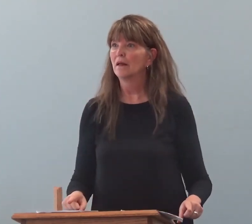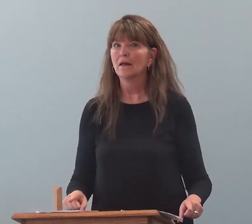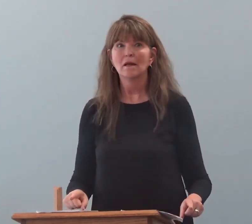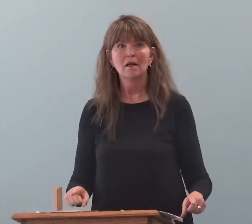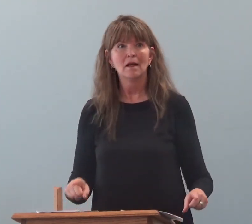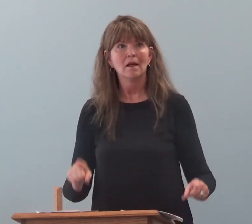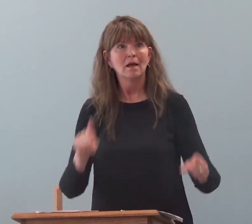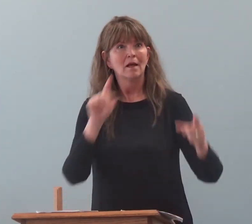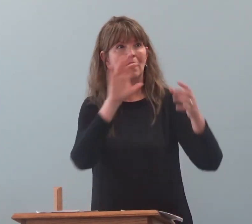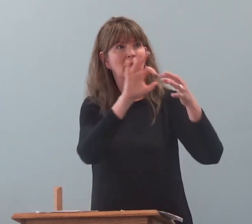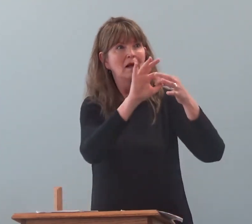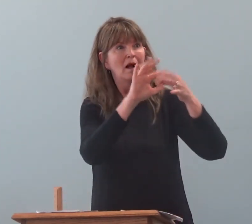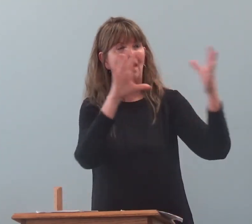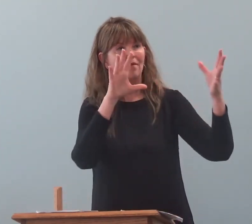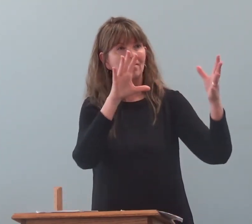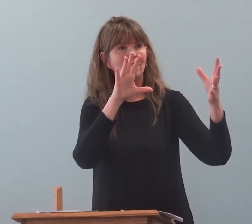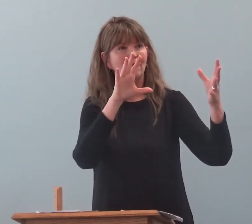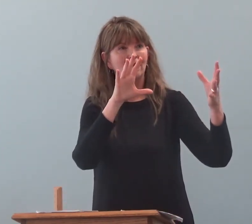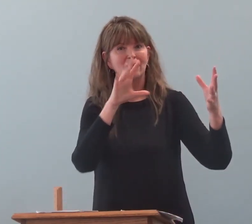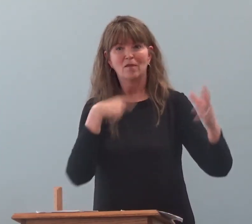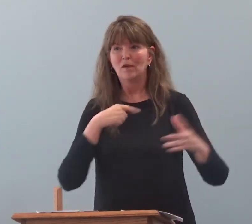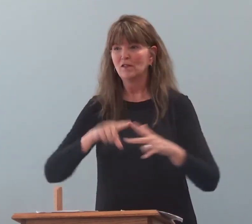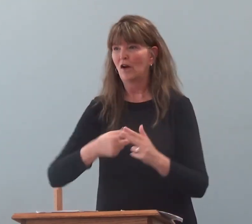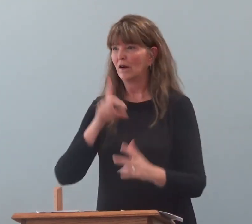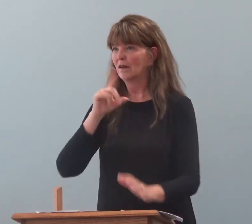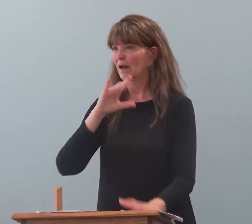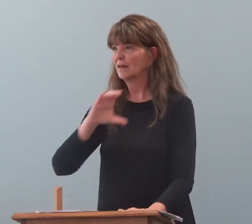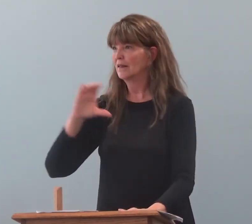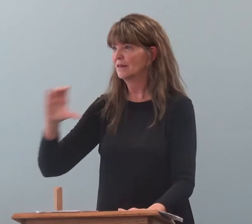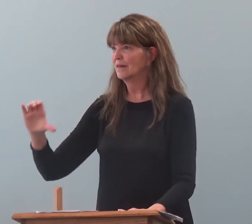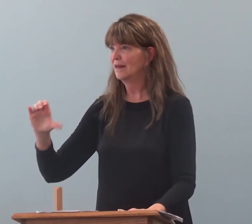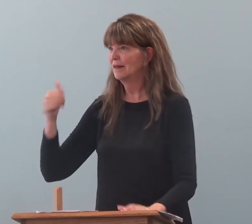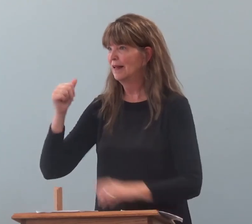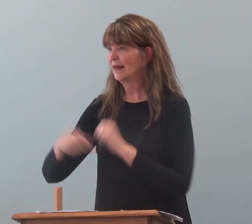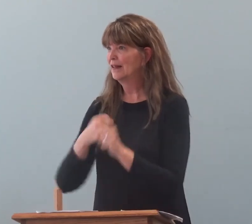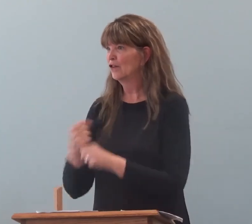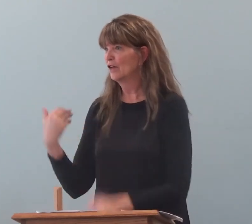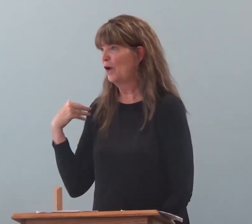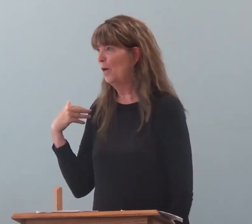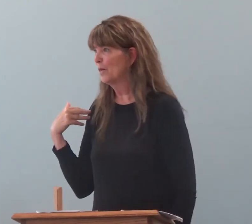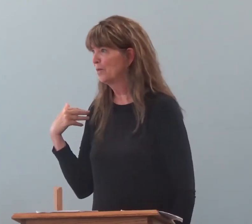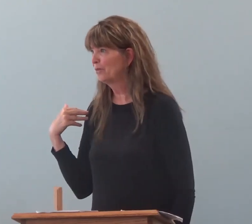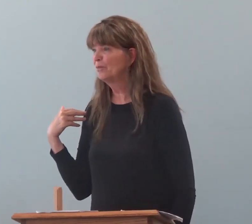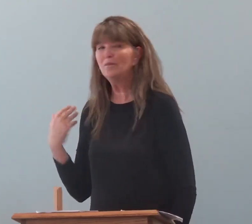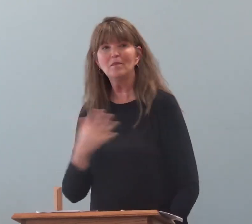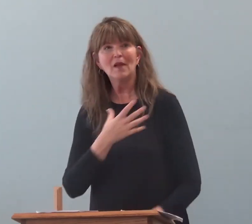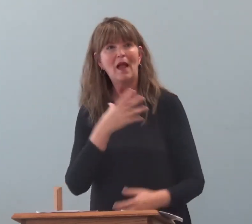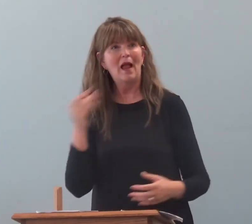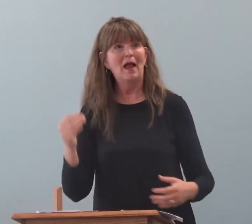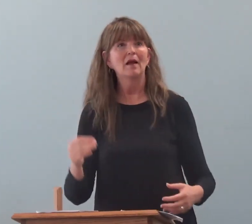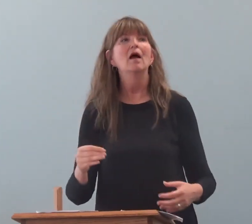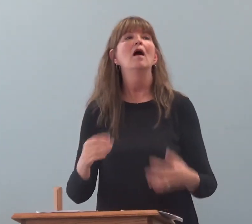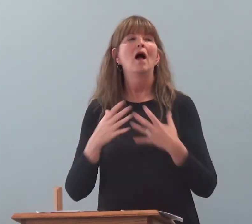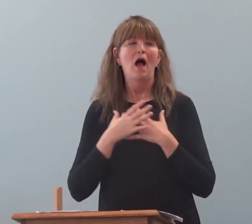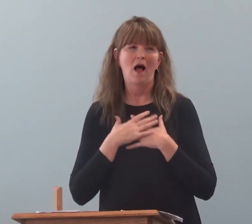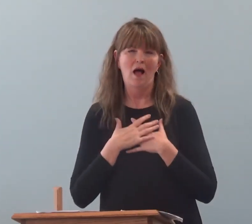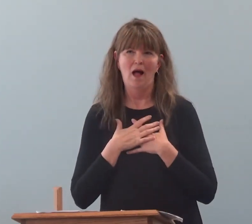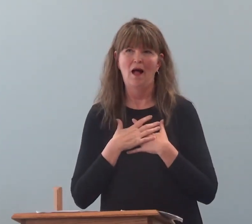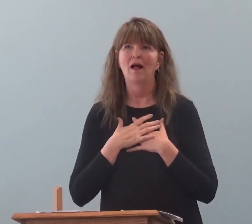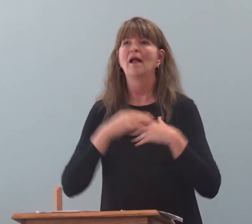to the deaf church alone. And it happened. We left that church and we started DICC, Deaf International Community Church, 10